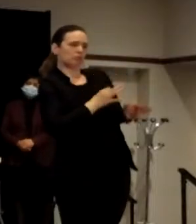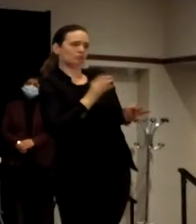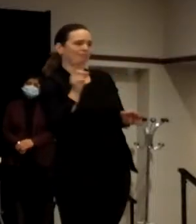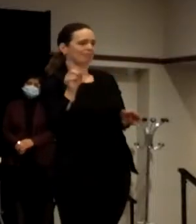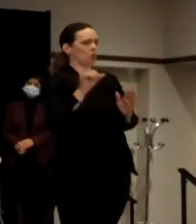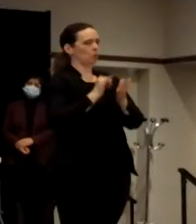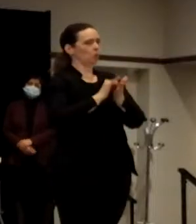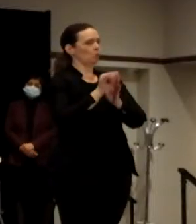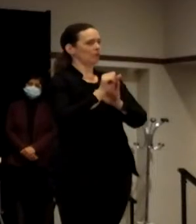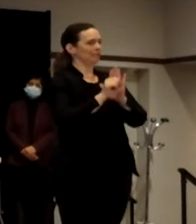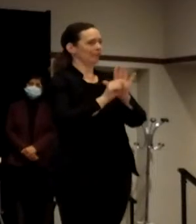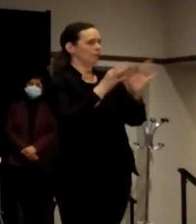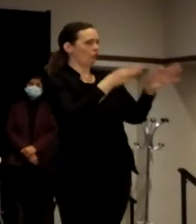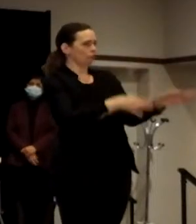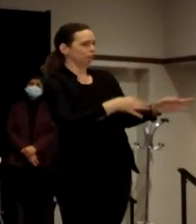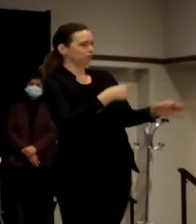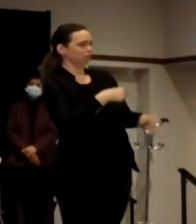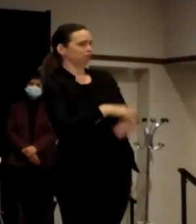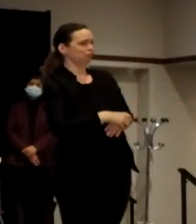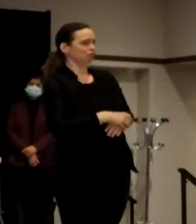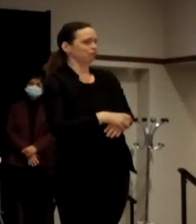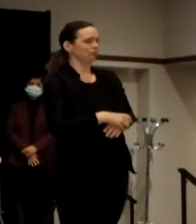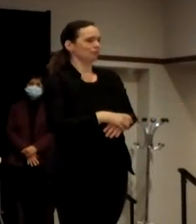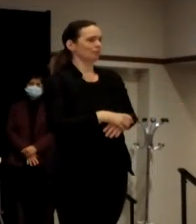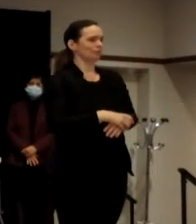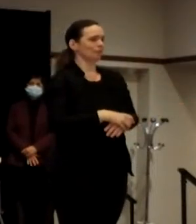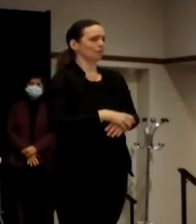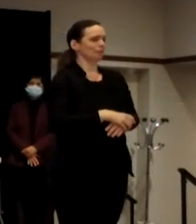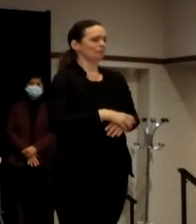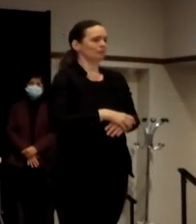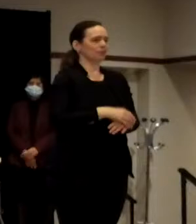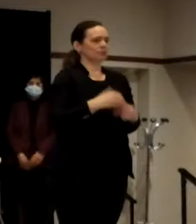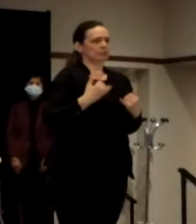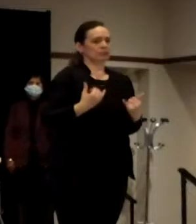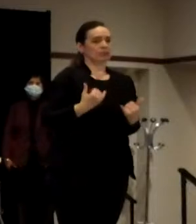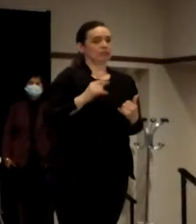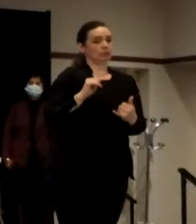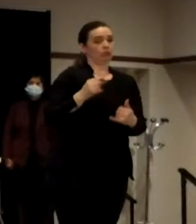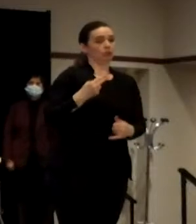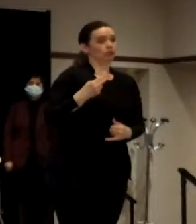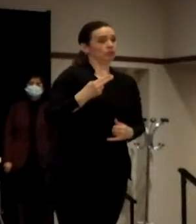higher, but logistically, today's Thursday. This all got